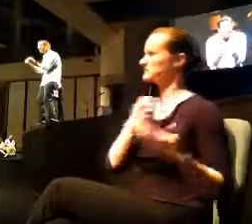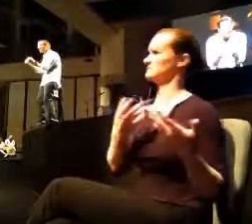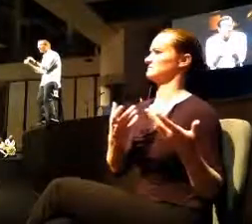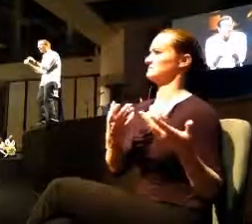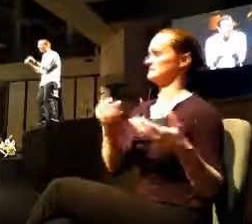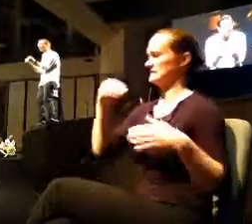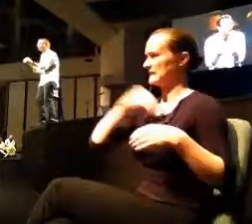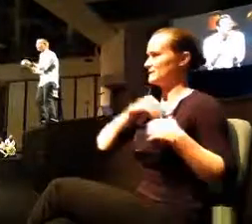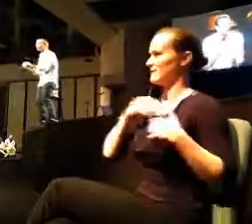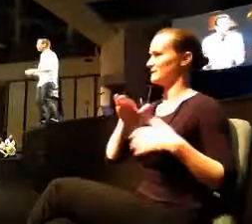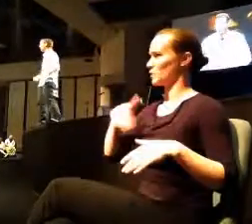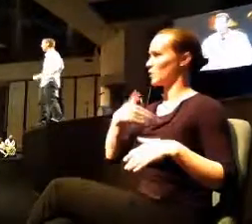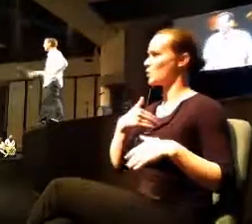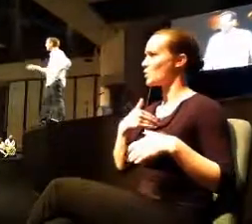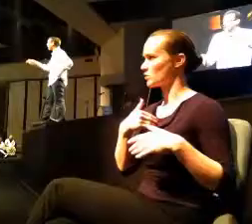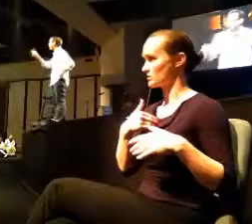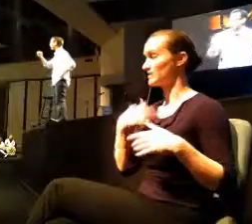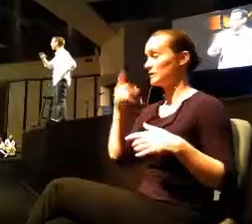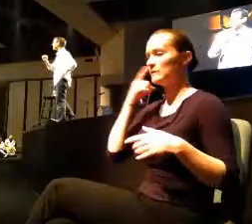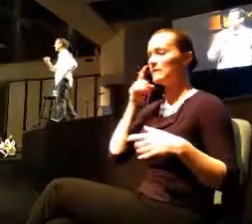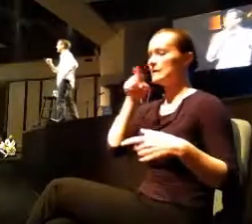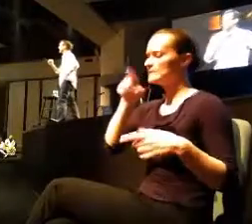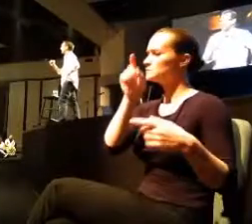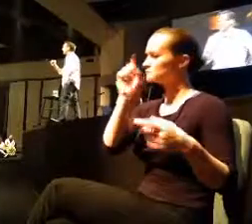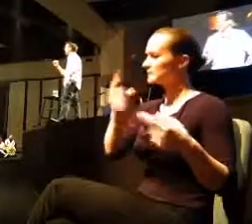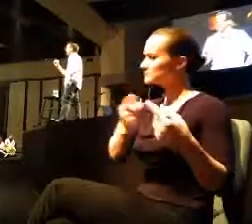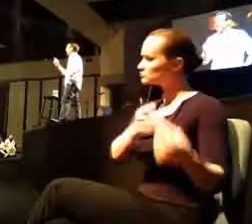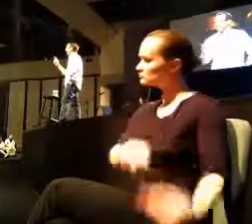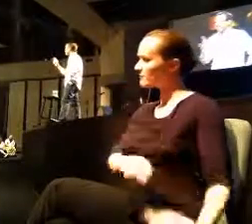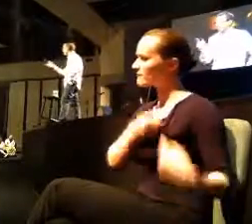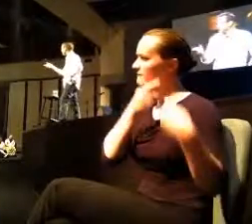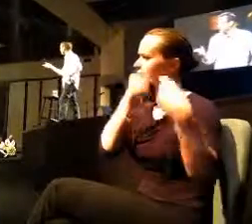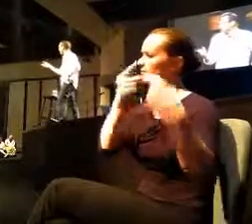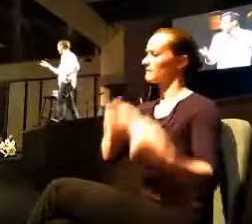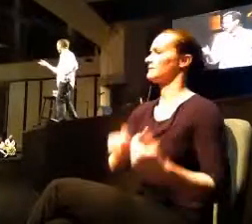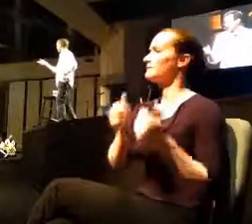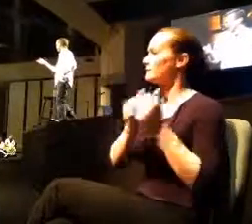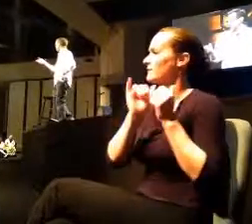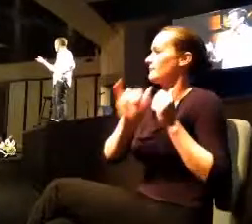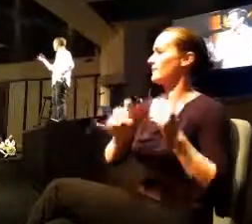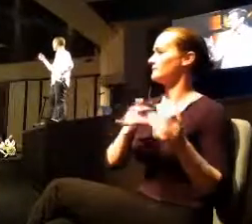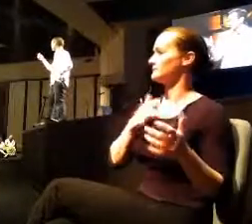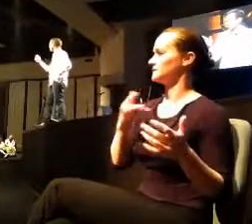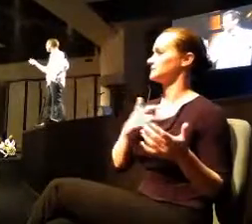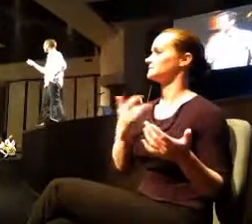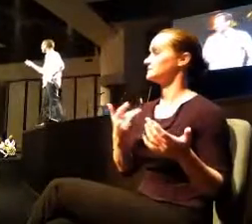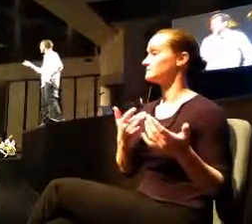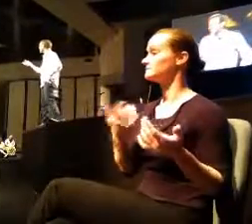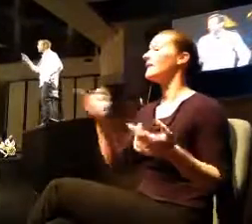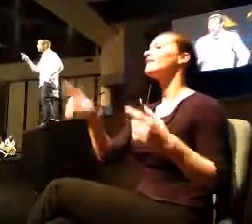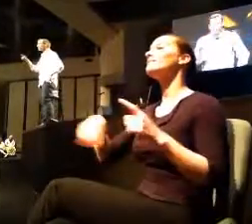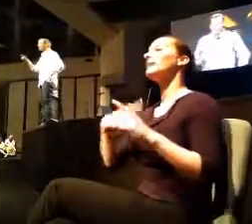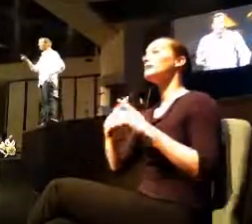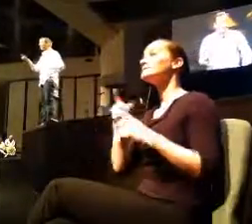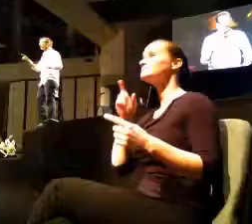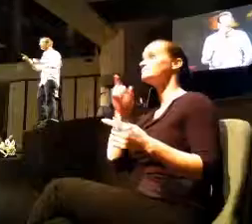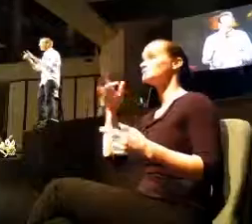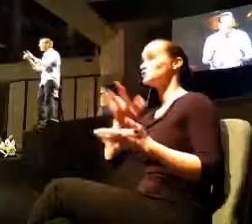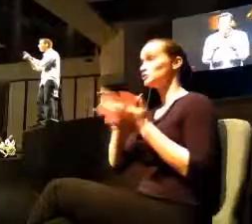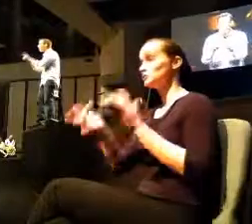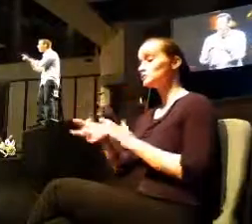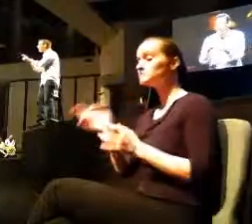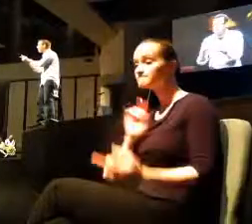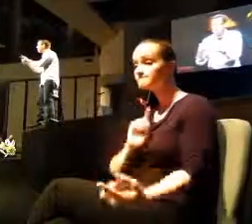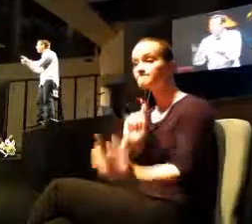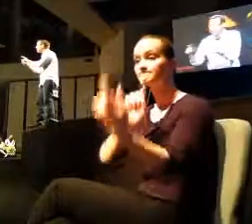had to be a part of Matthew that wrestled with that in the culture he was in. And then there comes a day, right, where Jesus comes up to Matthew,